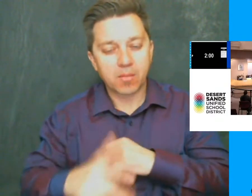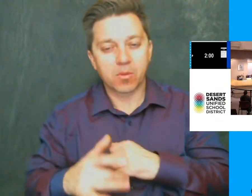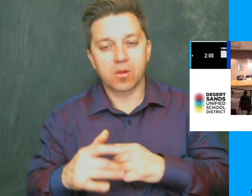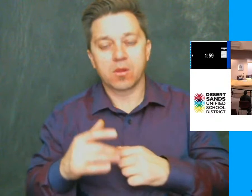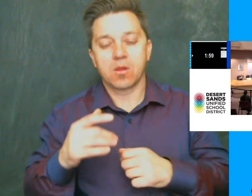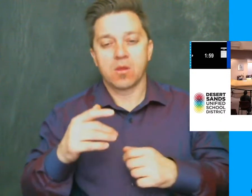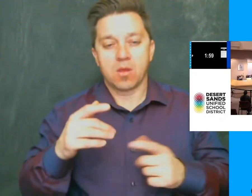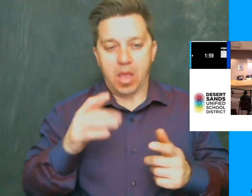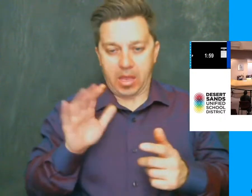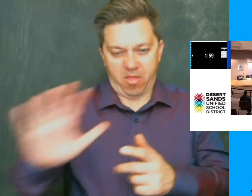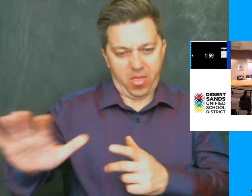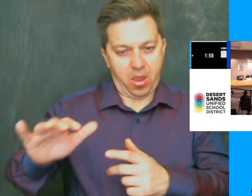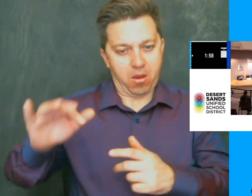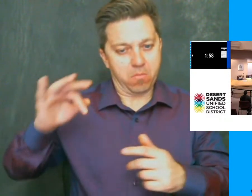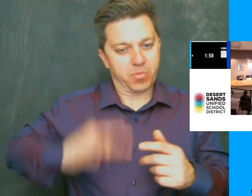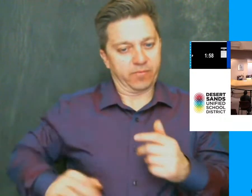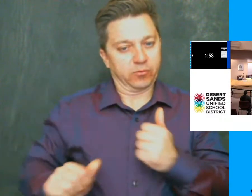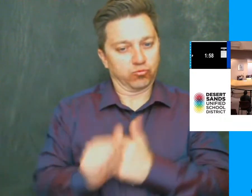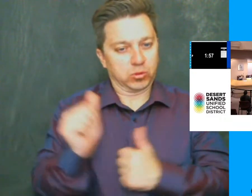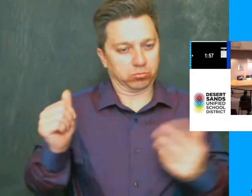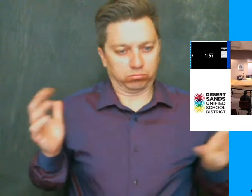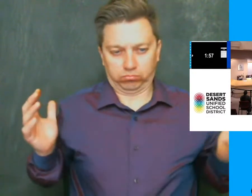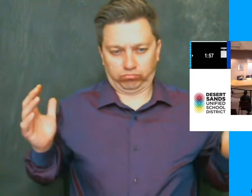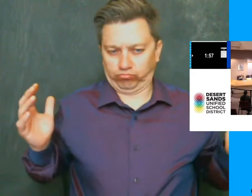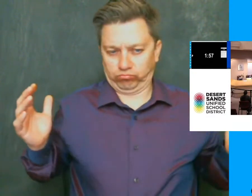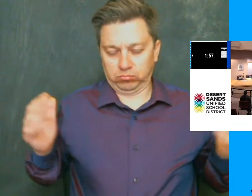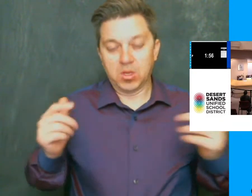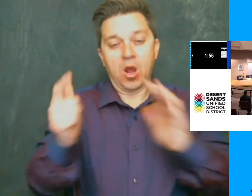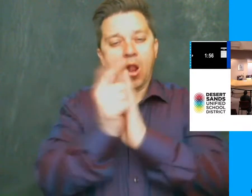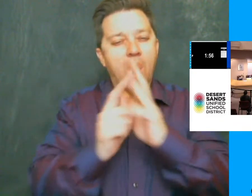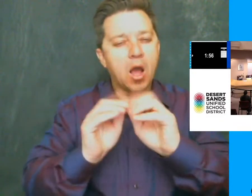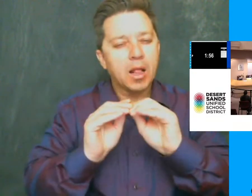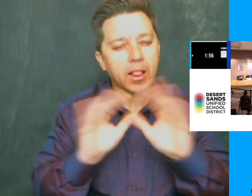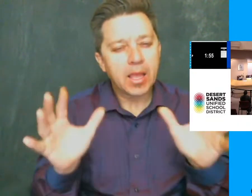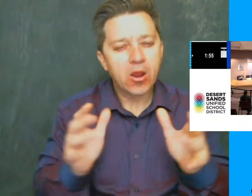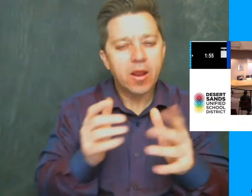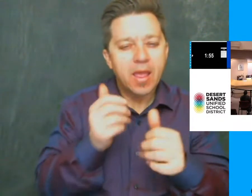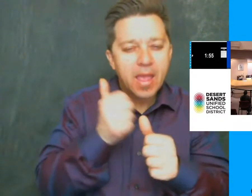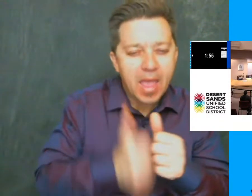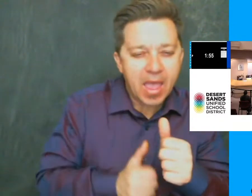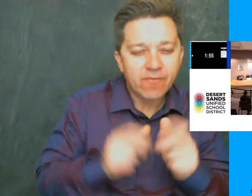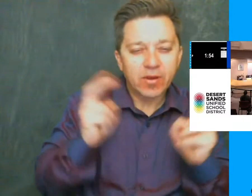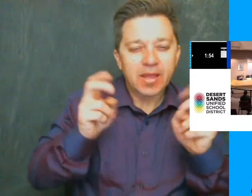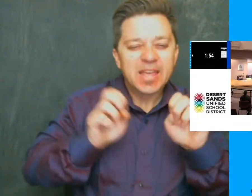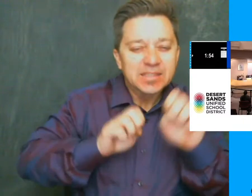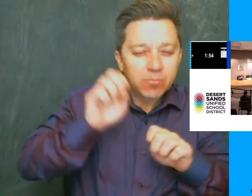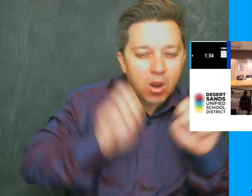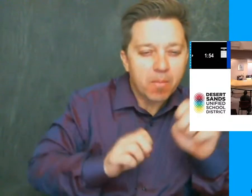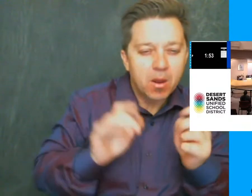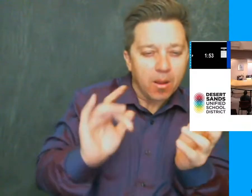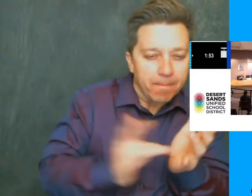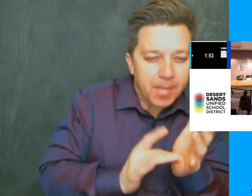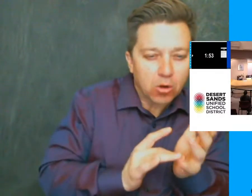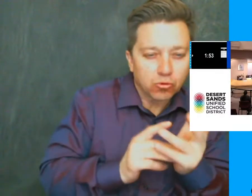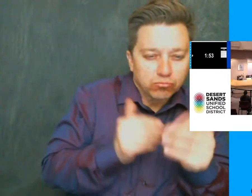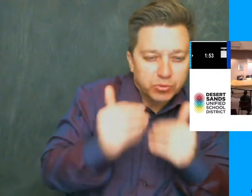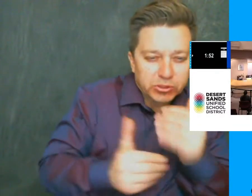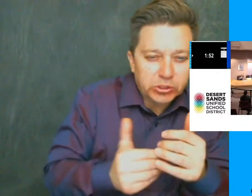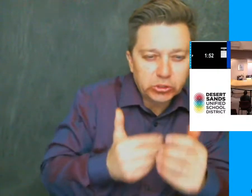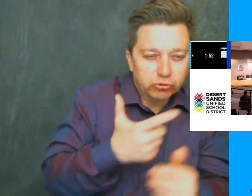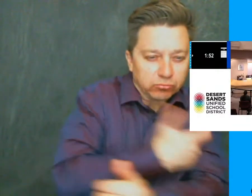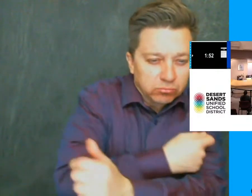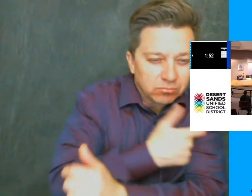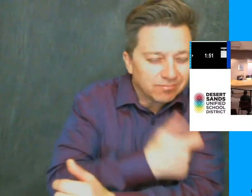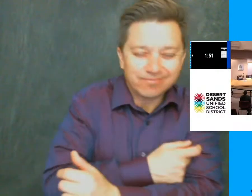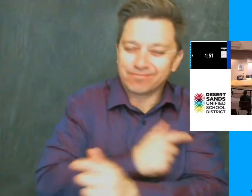benefits and risks. The law is clear. Each of the current experimental medical procedures being illegally